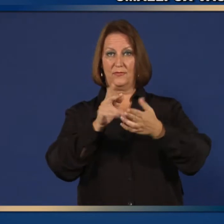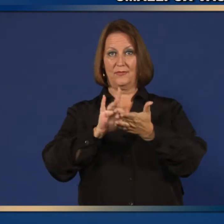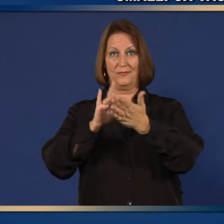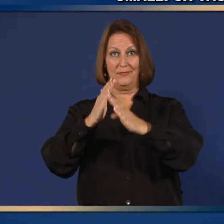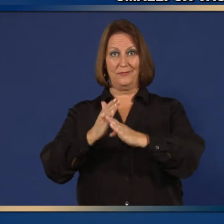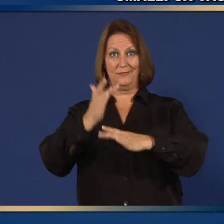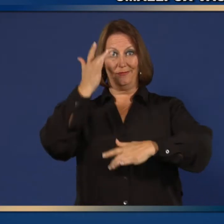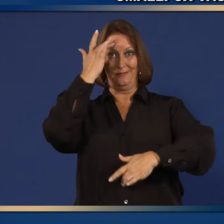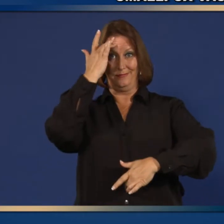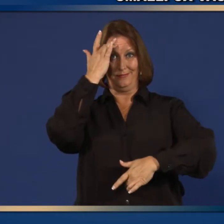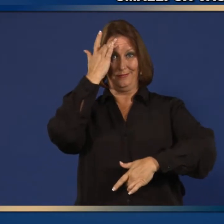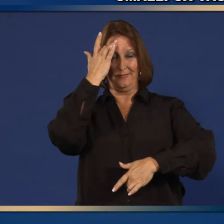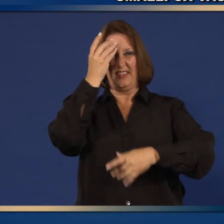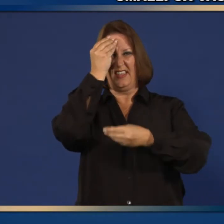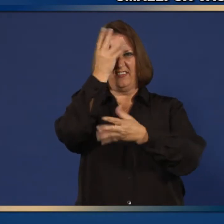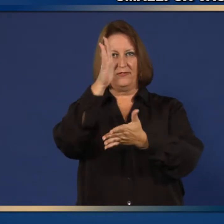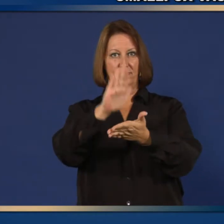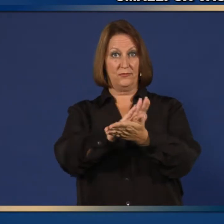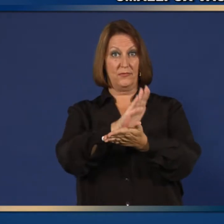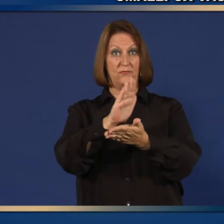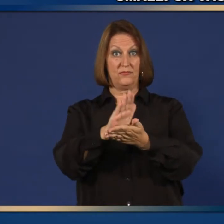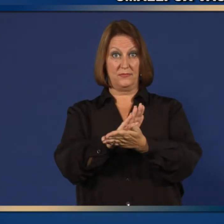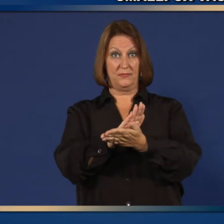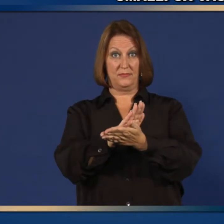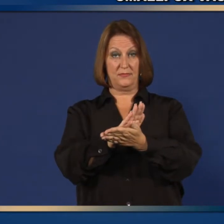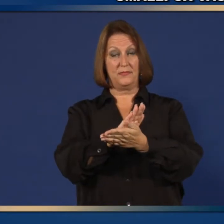Vaccine Information Statement.